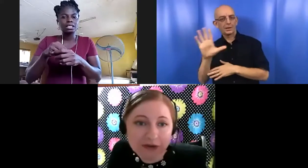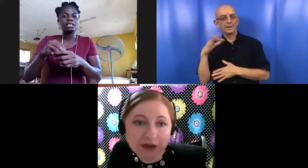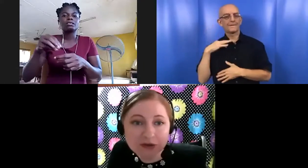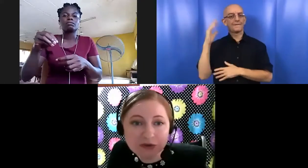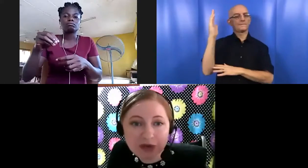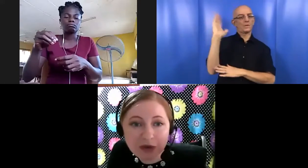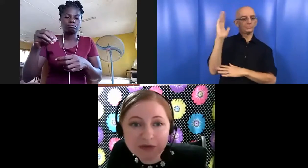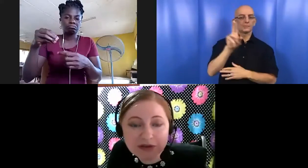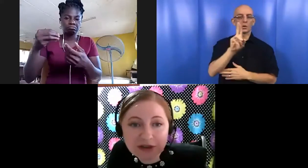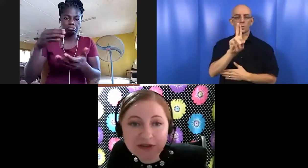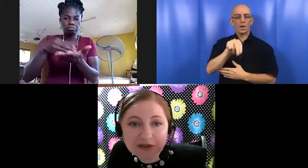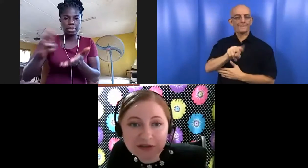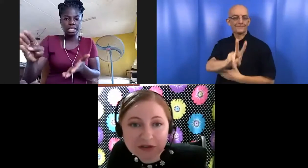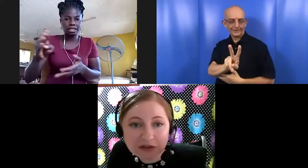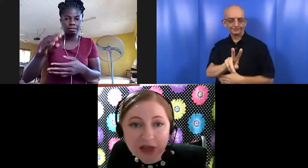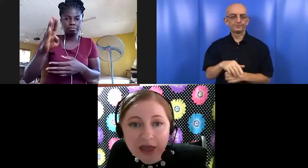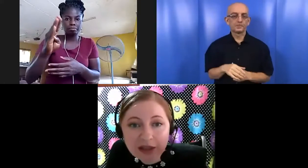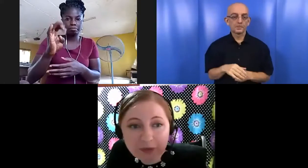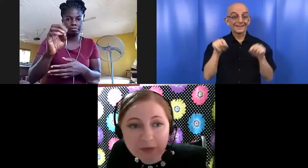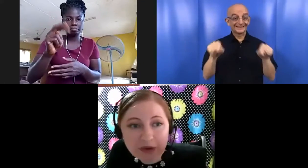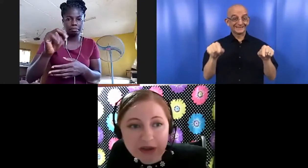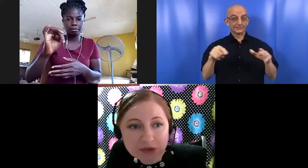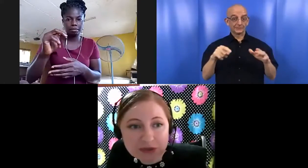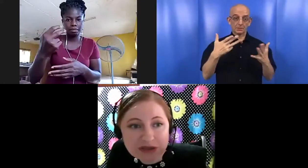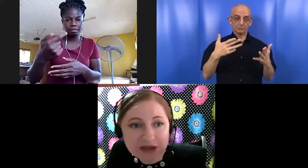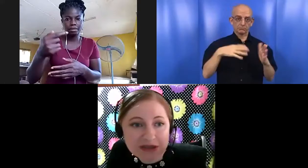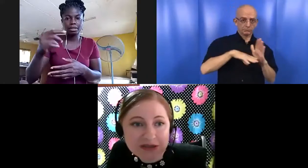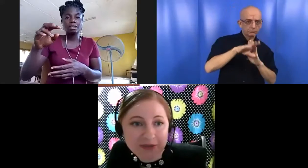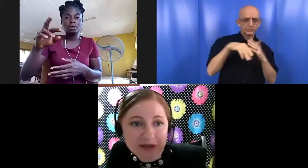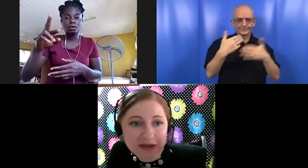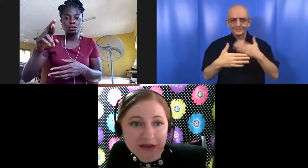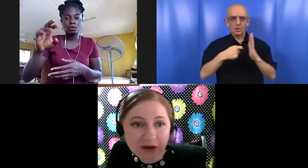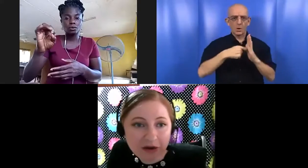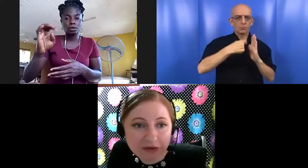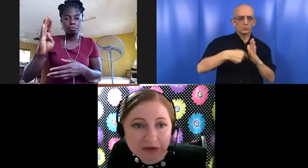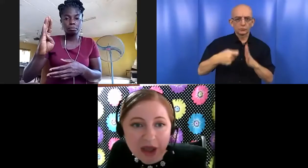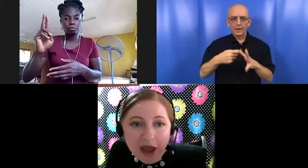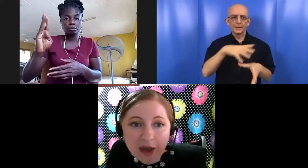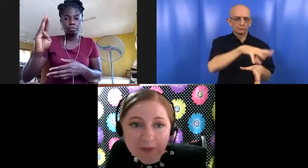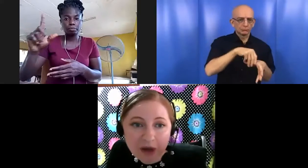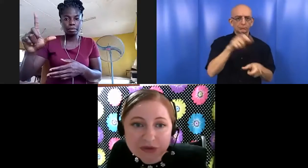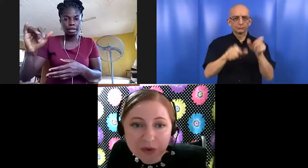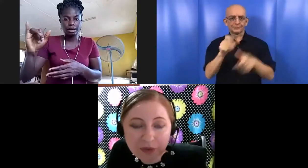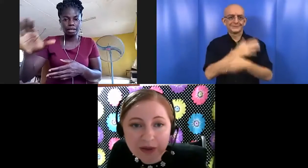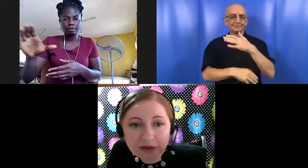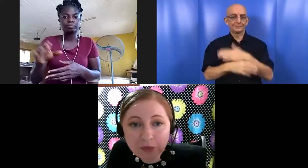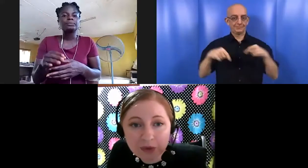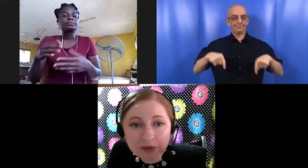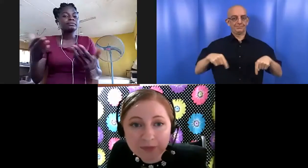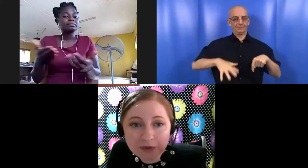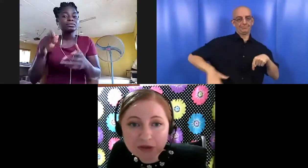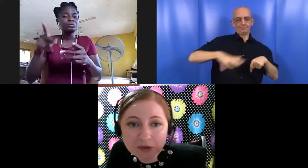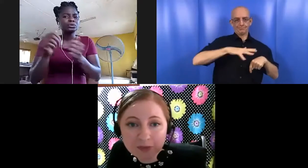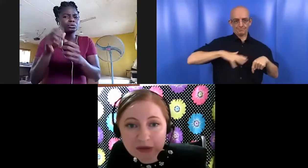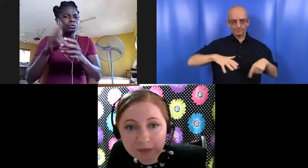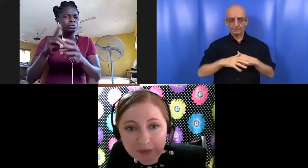to the 2010 census, the population with a disability in the country amounts to around